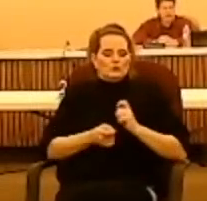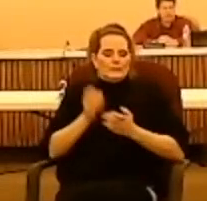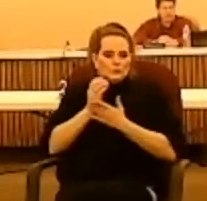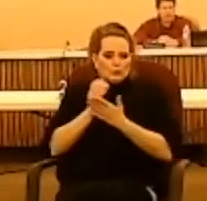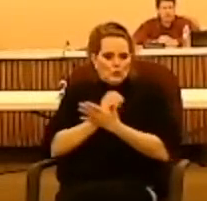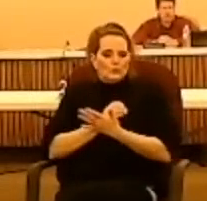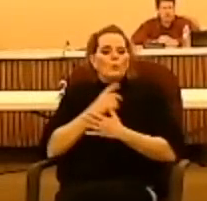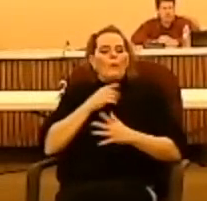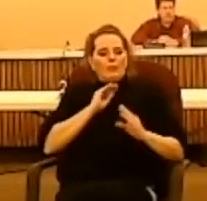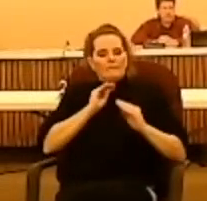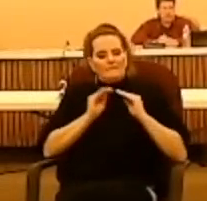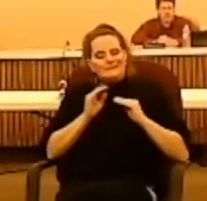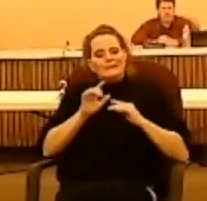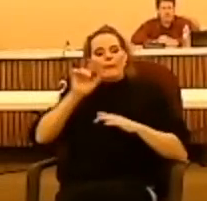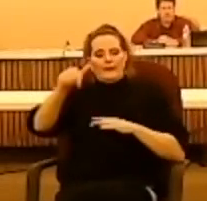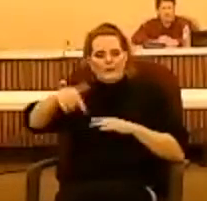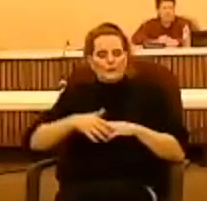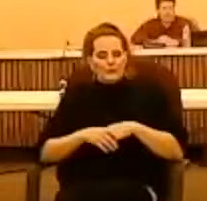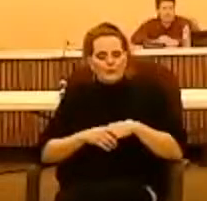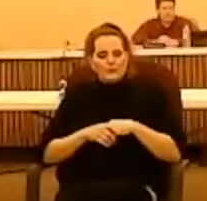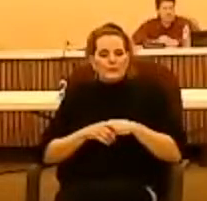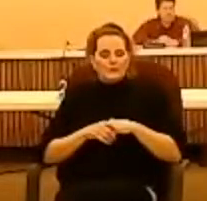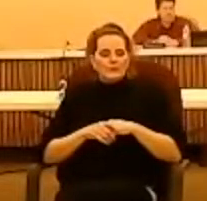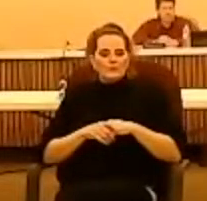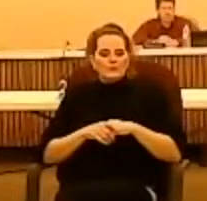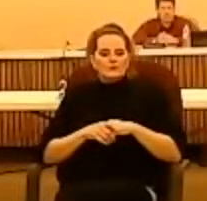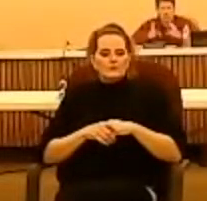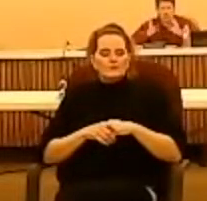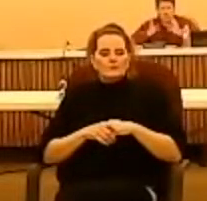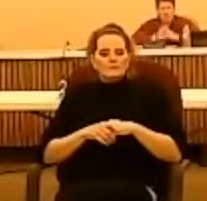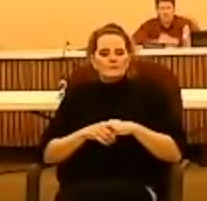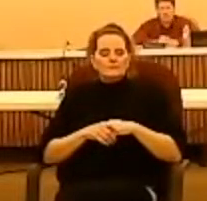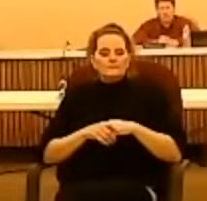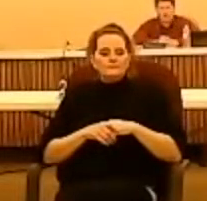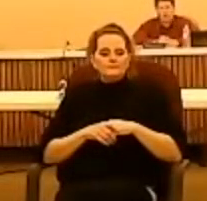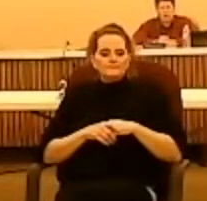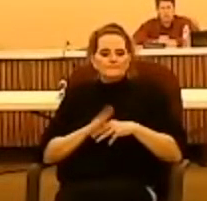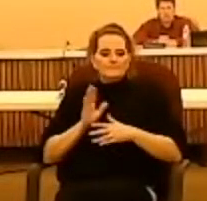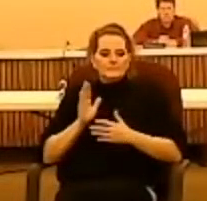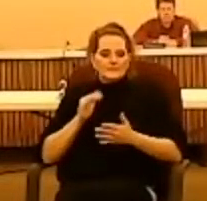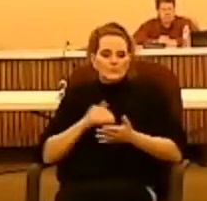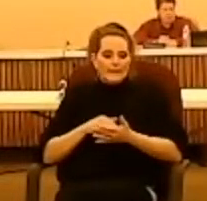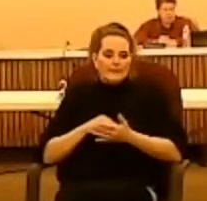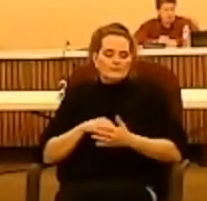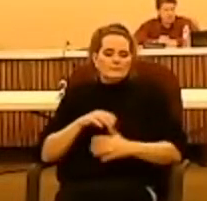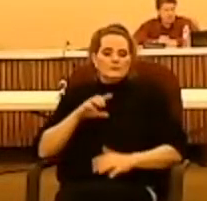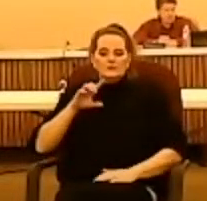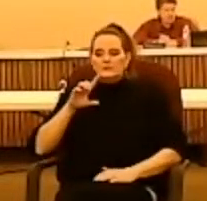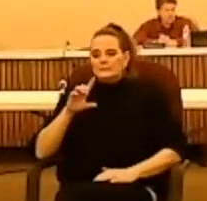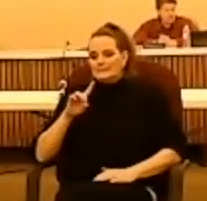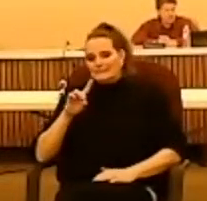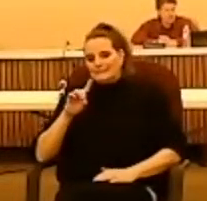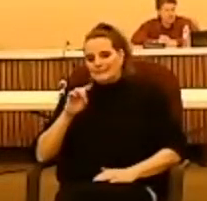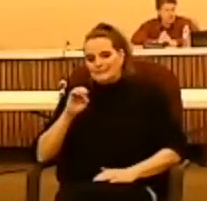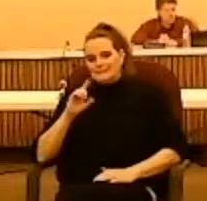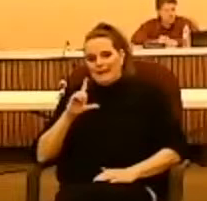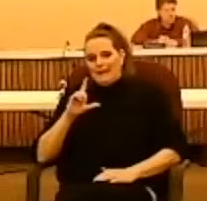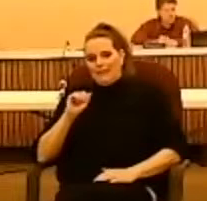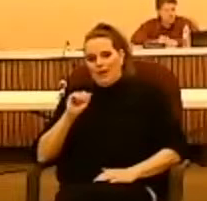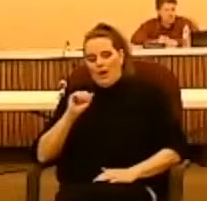it up afterwards. It's going to go in the proper form. So again, thank you to Delaware River Solar and Namaste